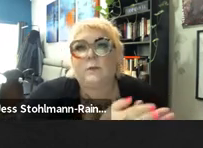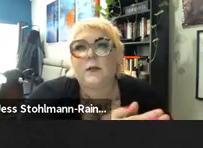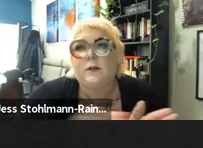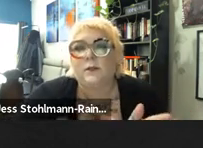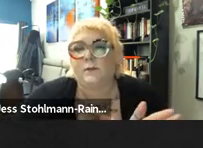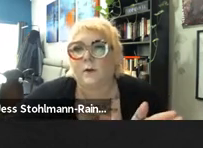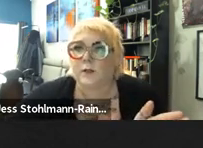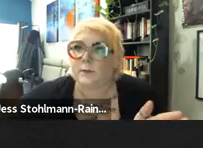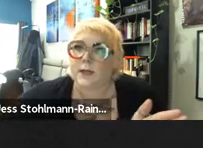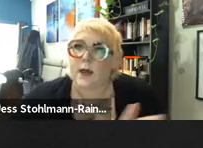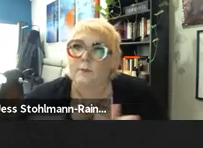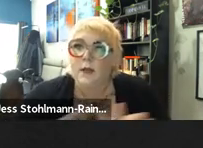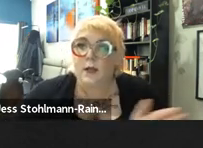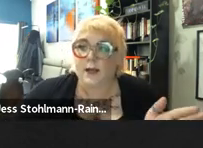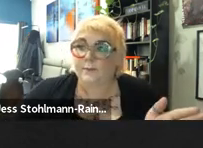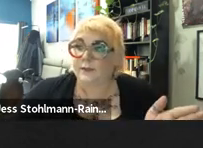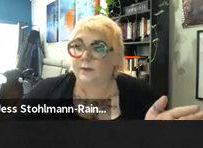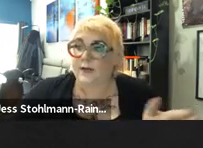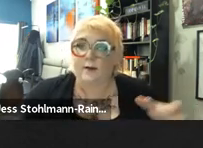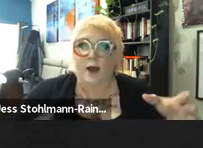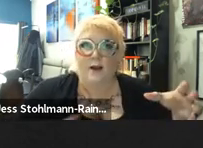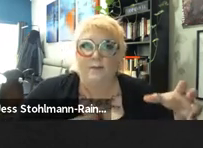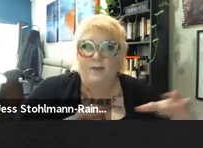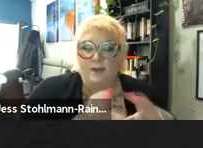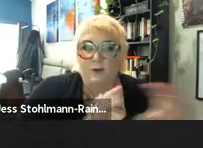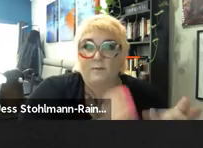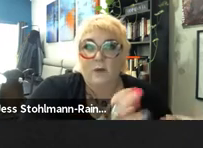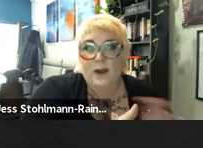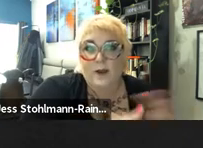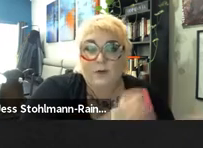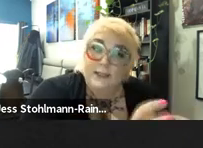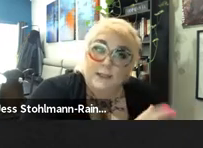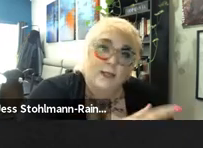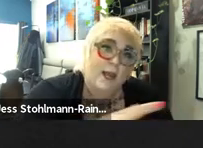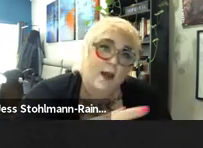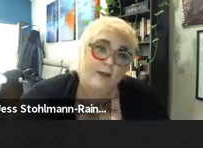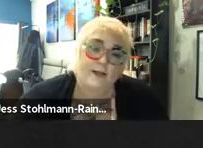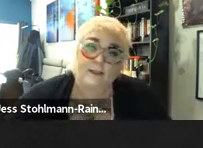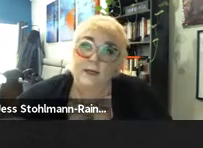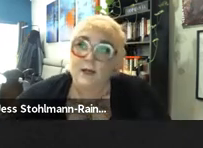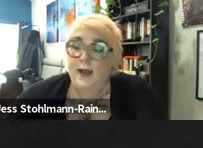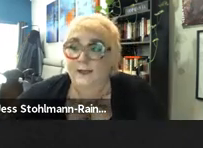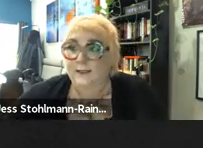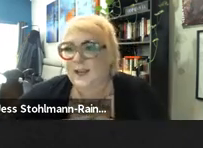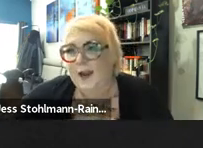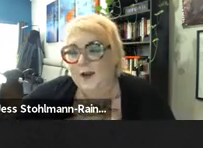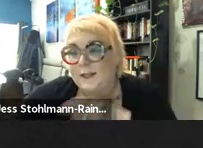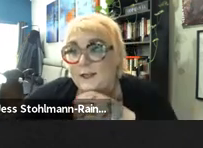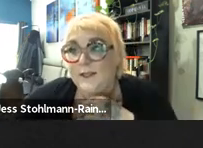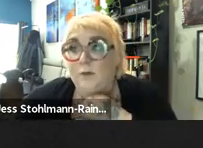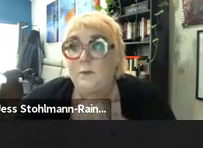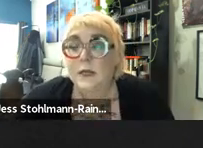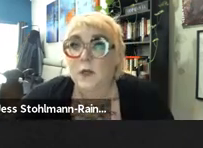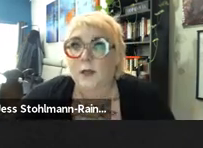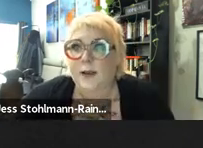services we'll do phone calls with them in between um the sort of moment of crisis that they have and accessing care